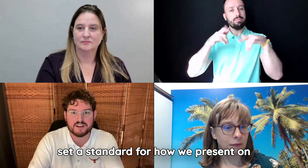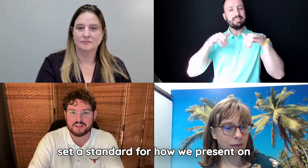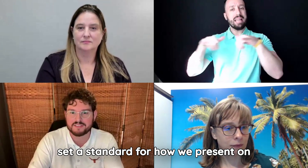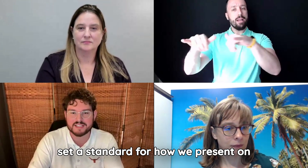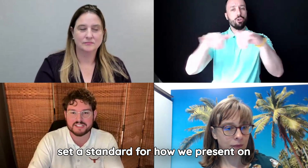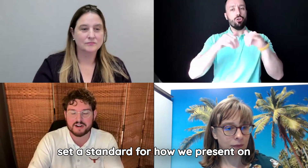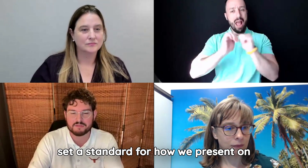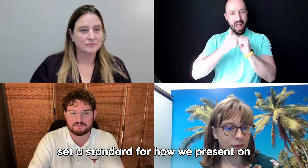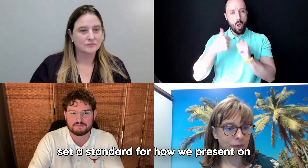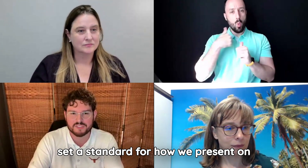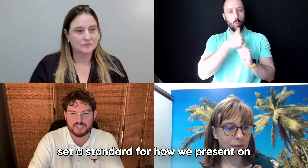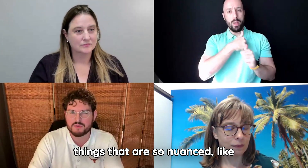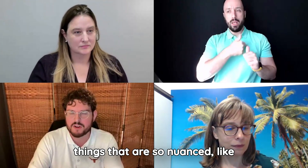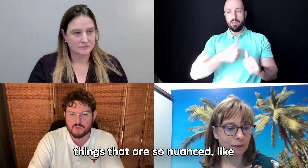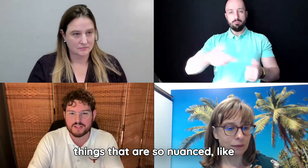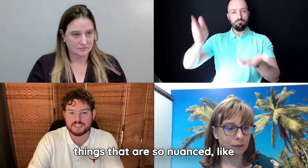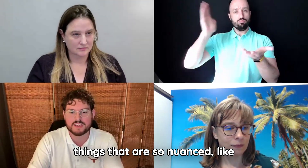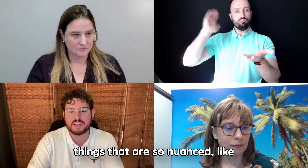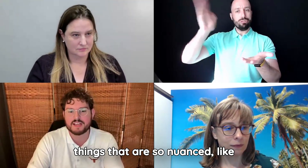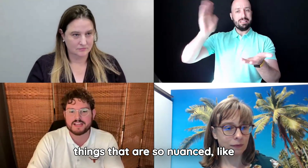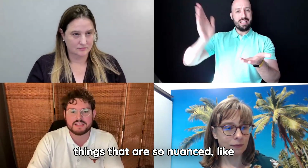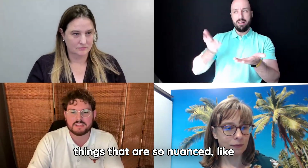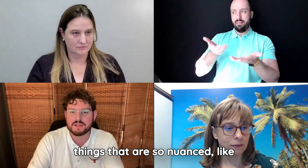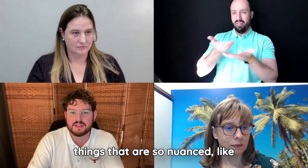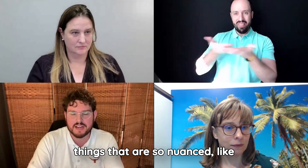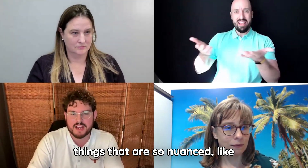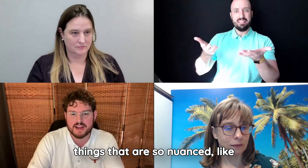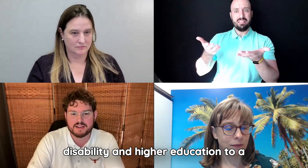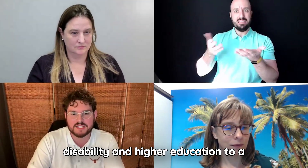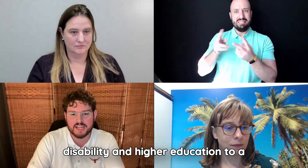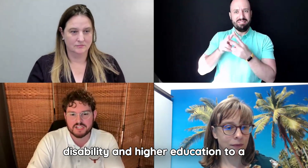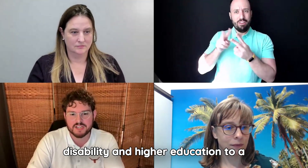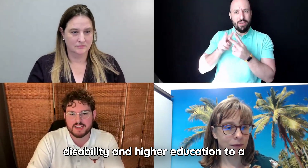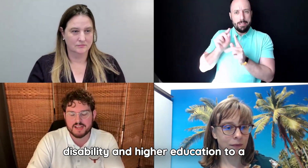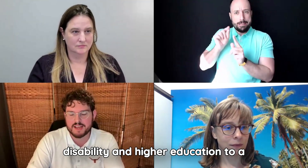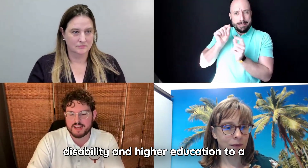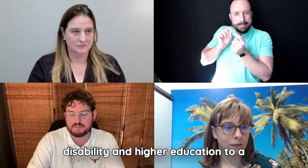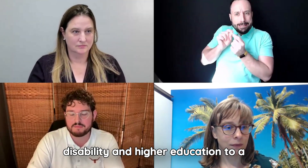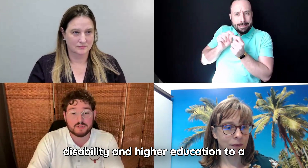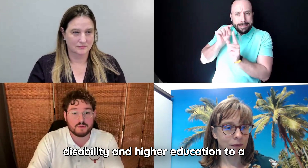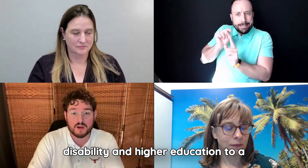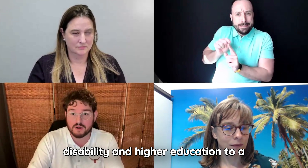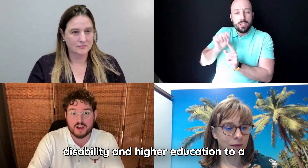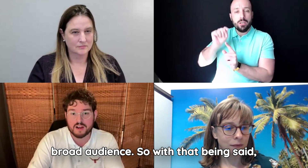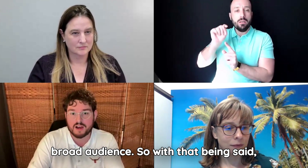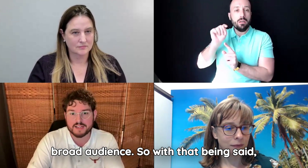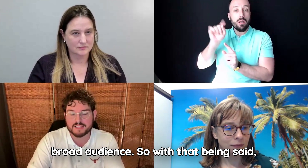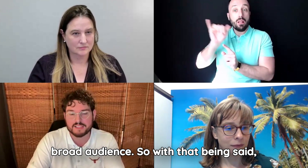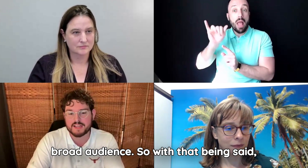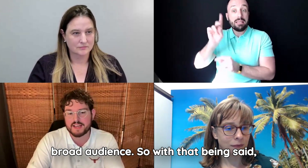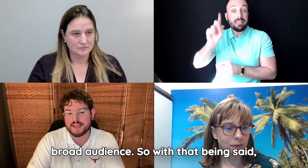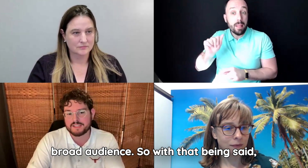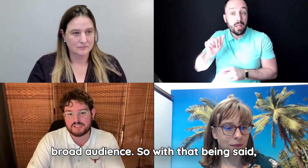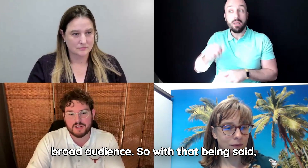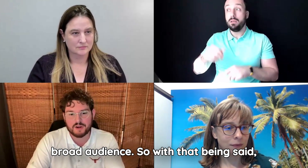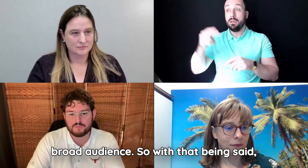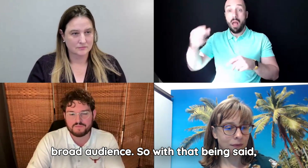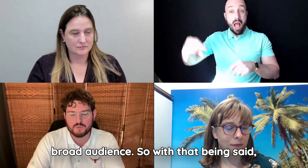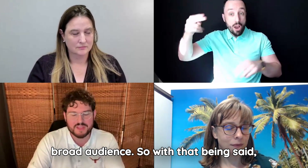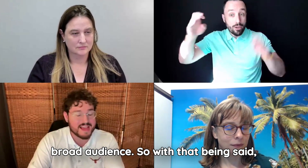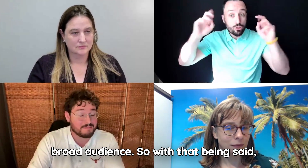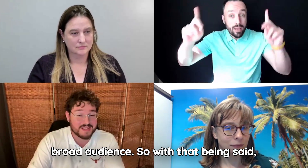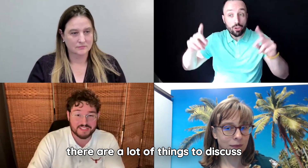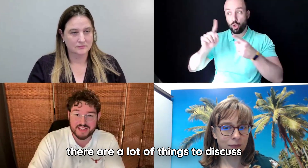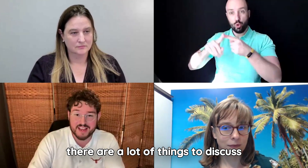we present on things that are so nuanced, like disability in higher education, to a broad audience.